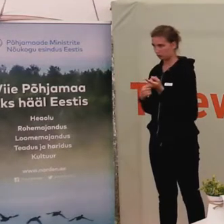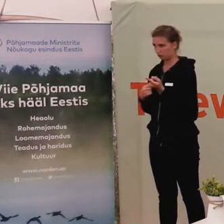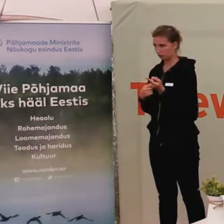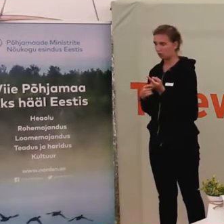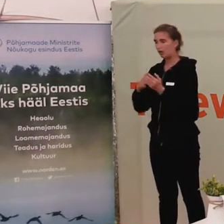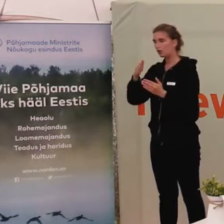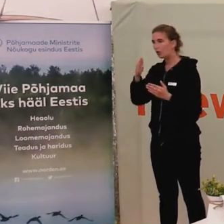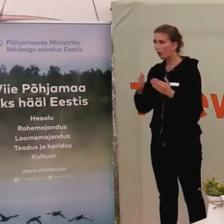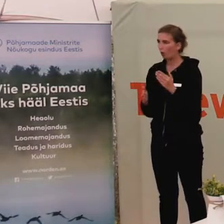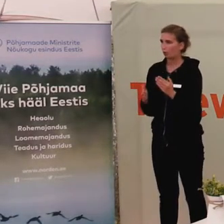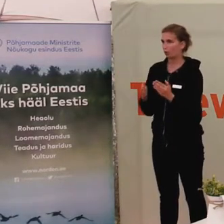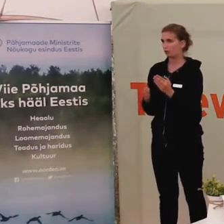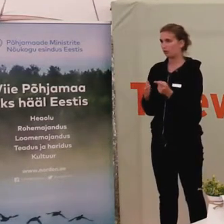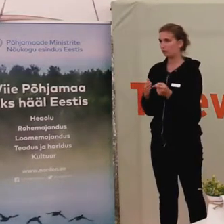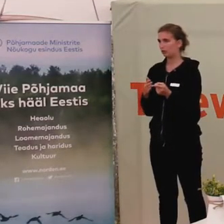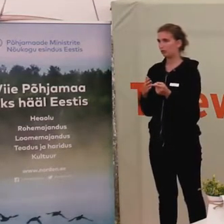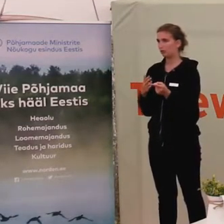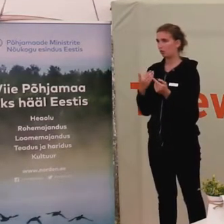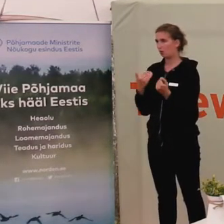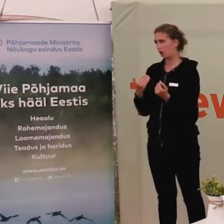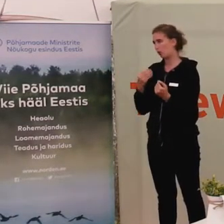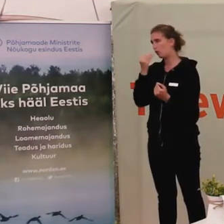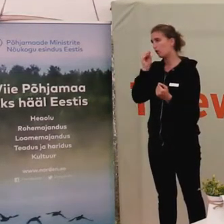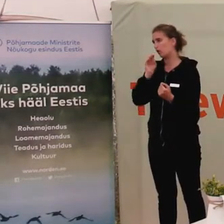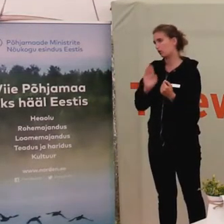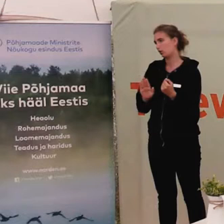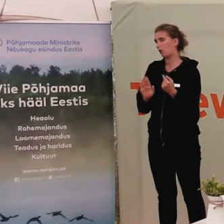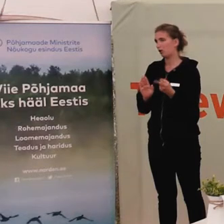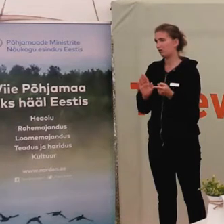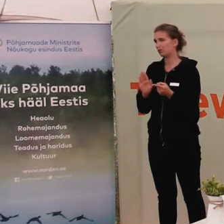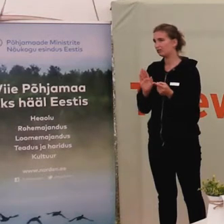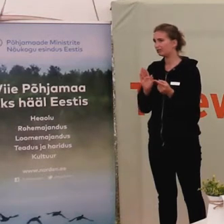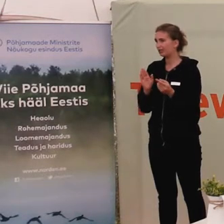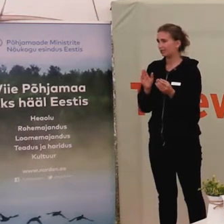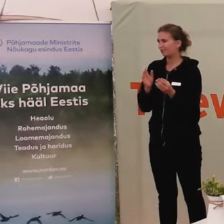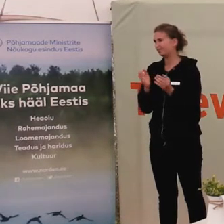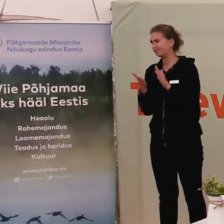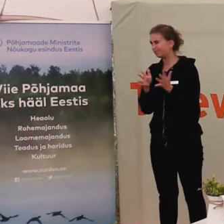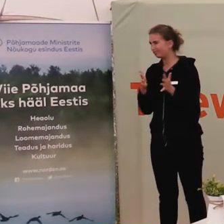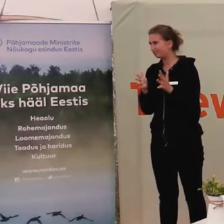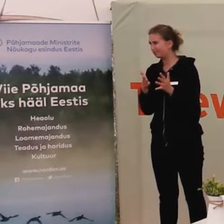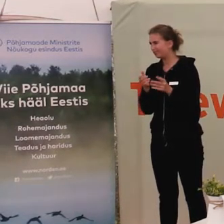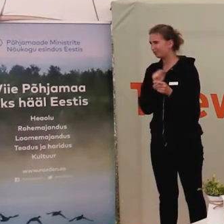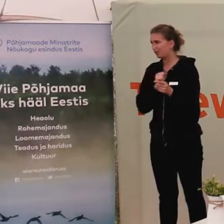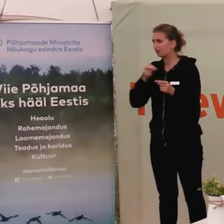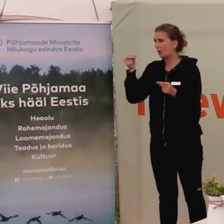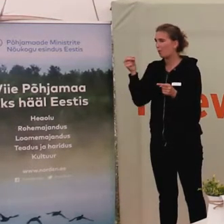Robots might produce currently cheaper because they are less